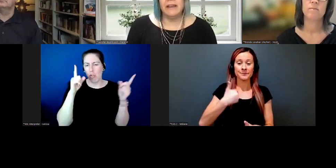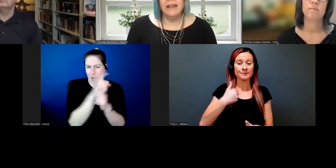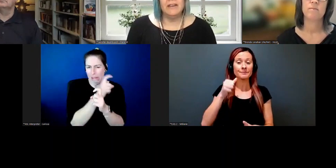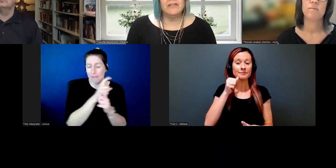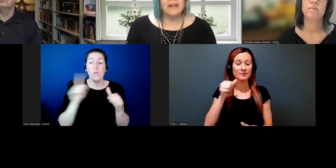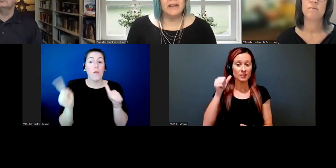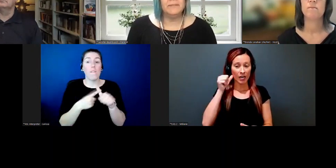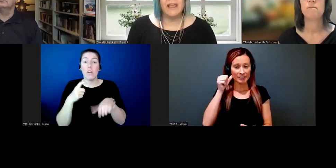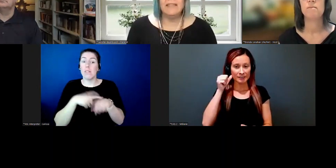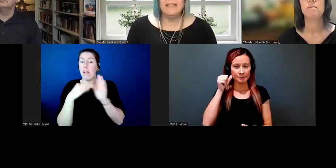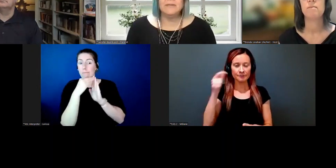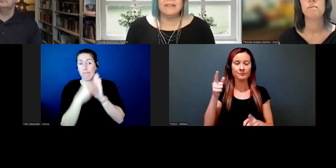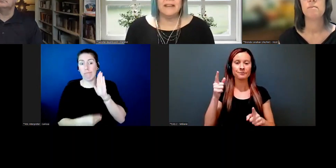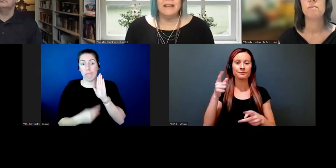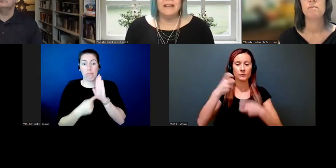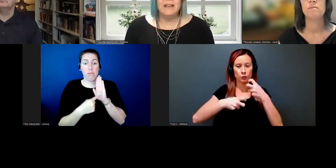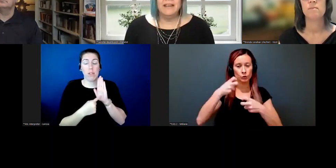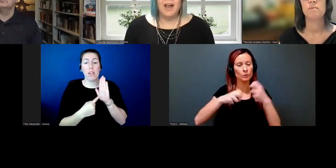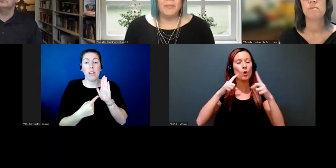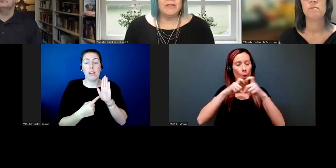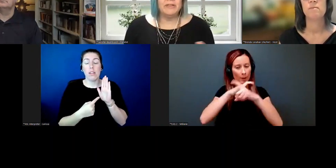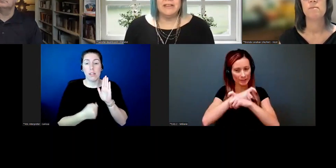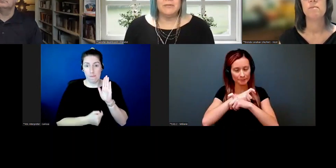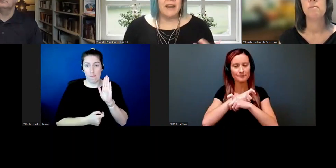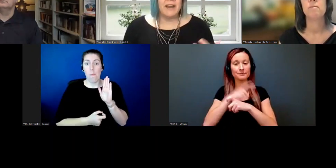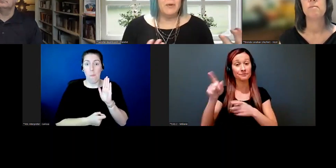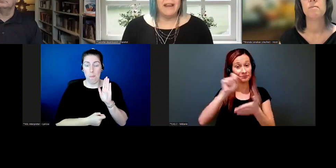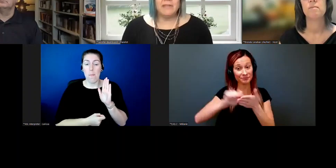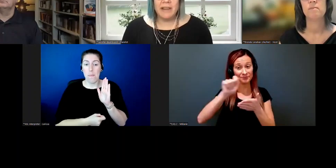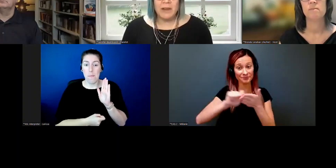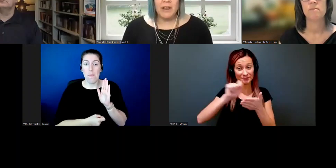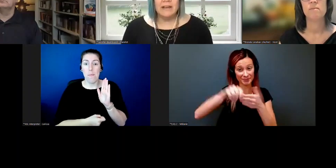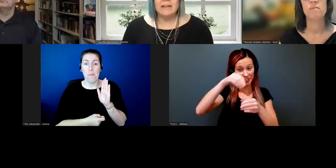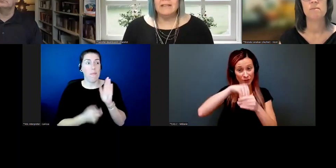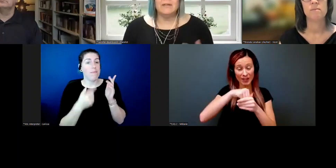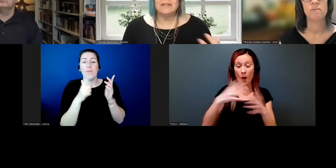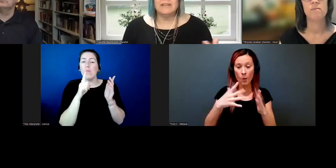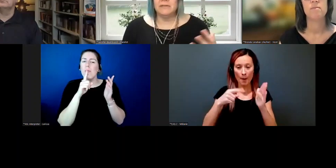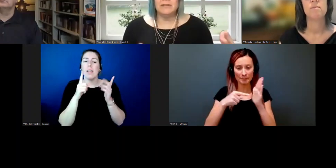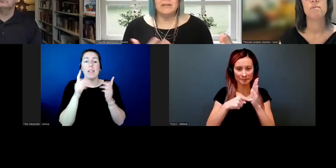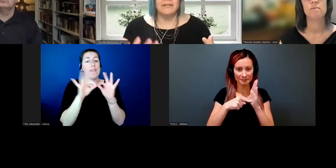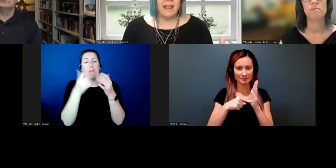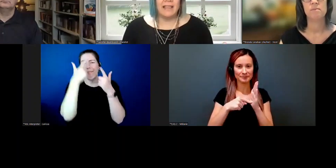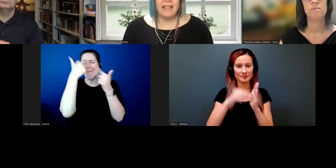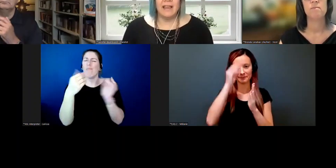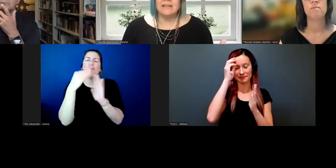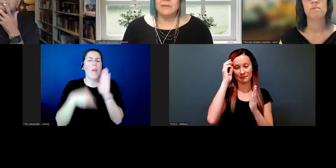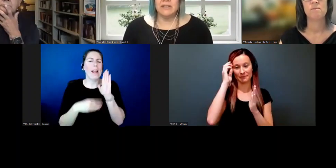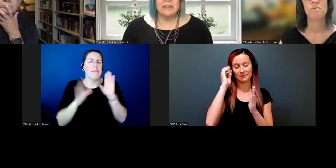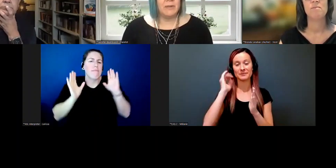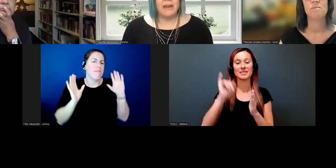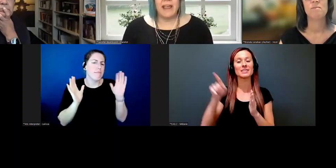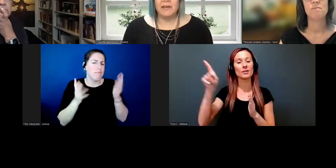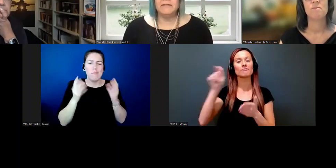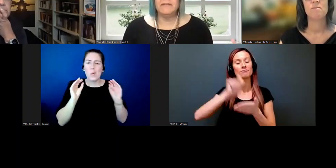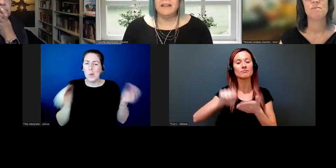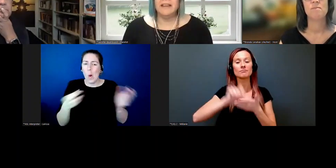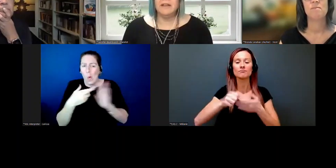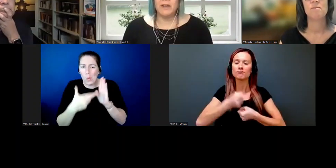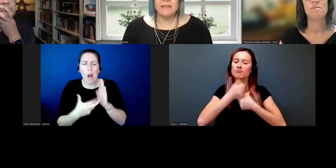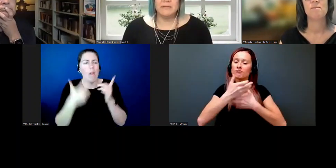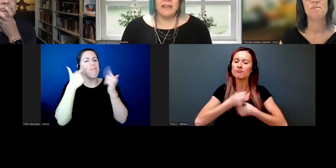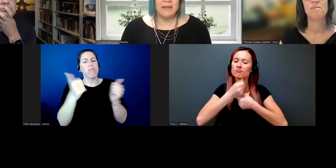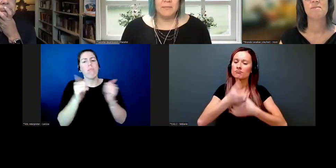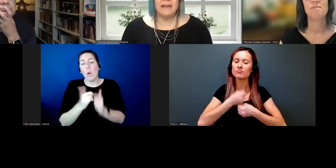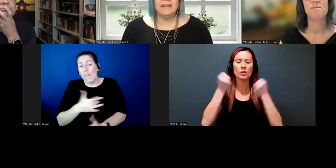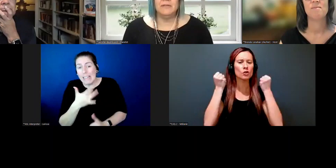diary entry, and this was a opportunity to write about whatever they wanted. There was no sort of guidelines. It was just about how you're feeling,